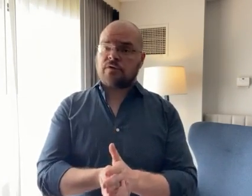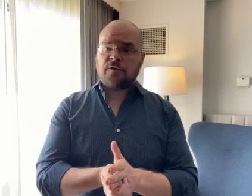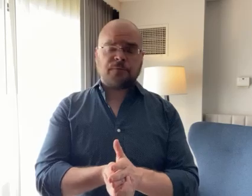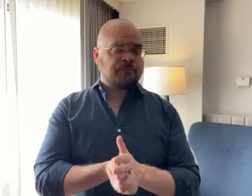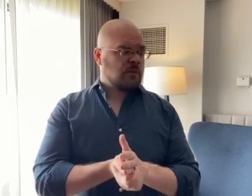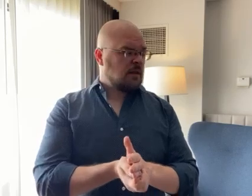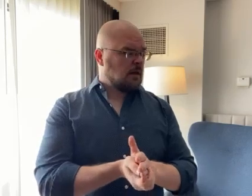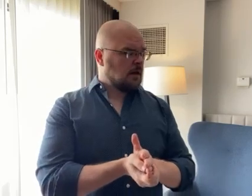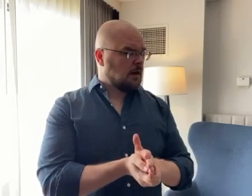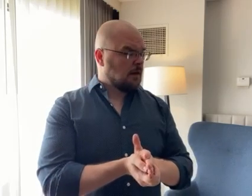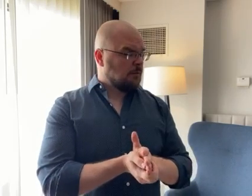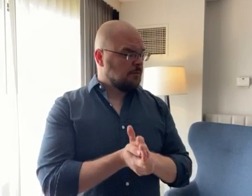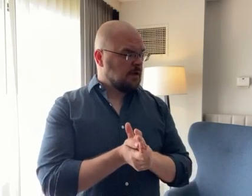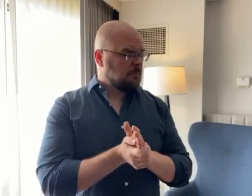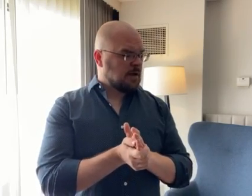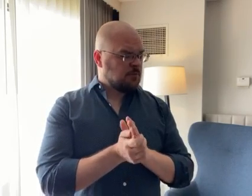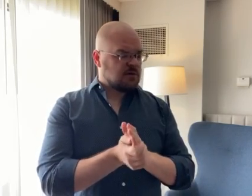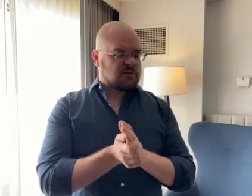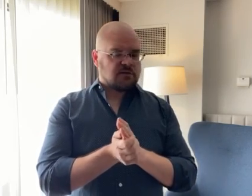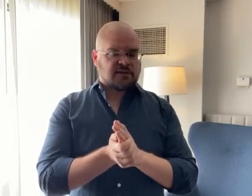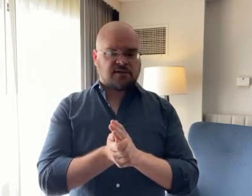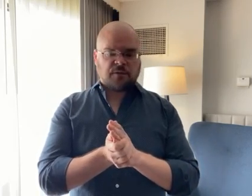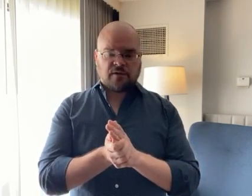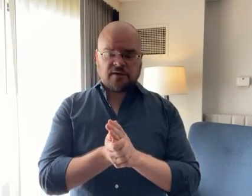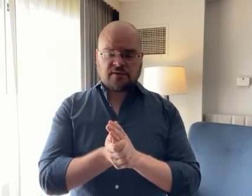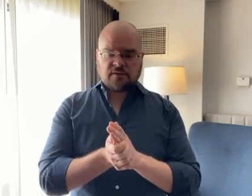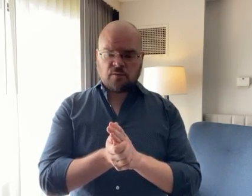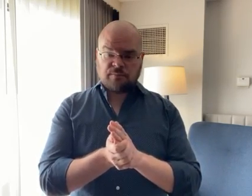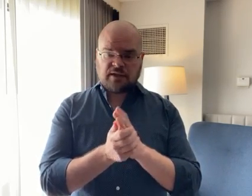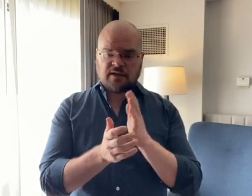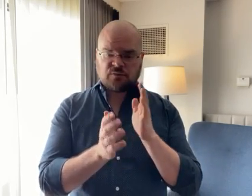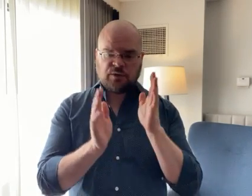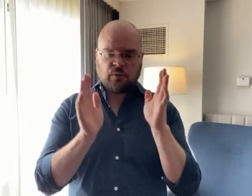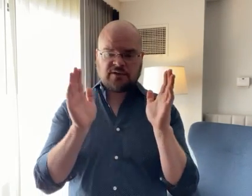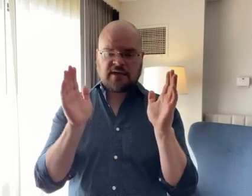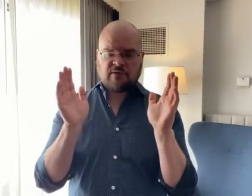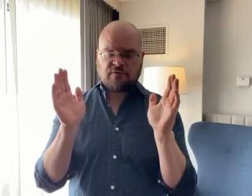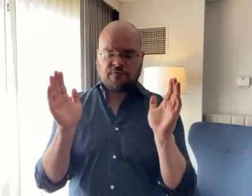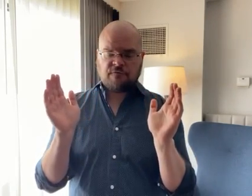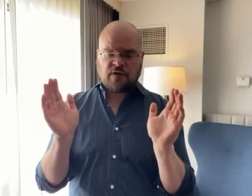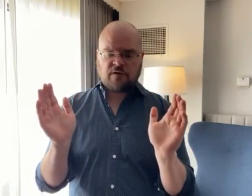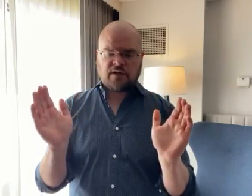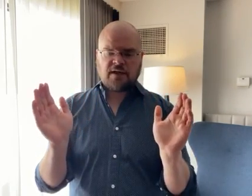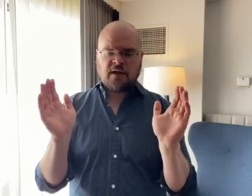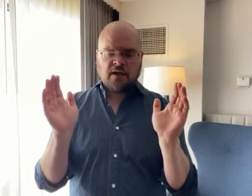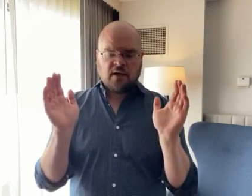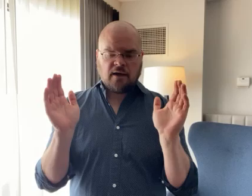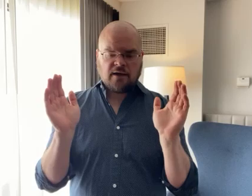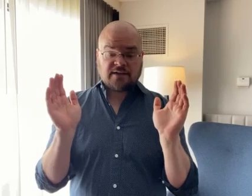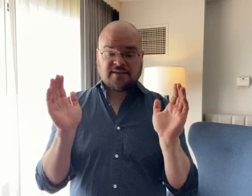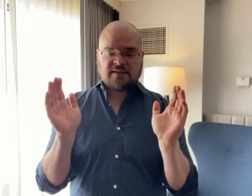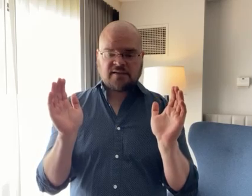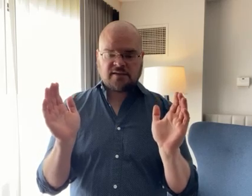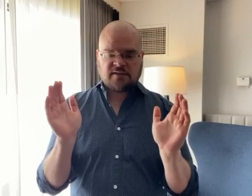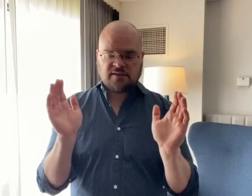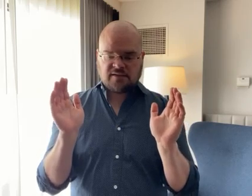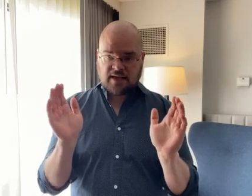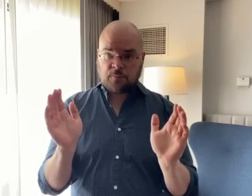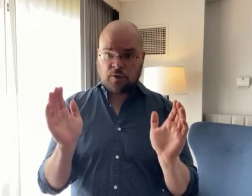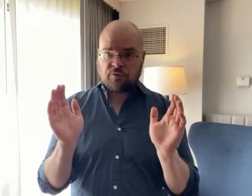note. In my personal experience, because we want to have a very consistent tempo